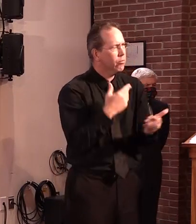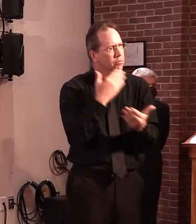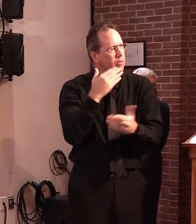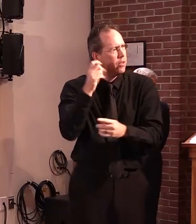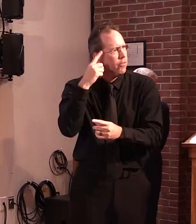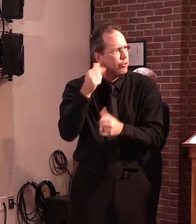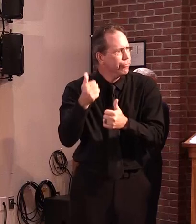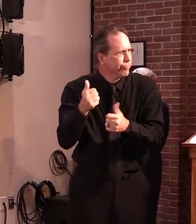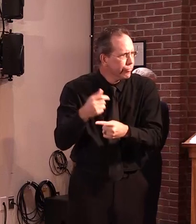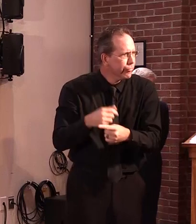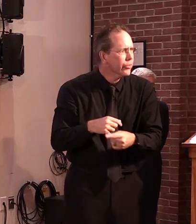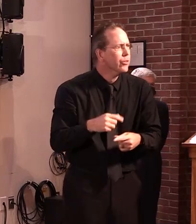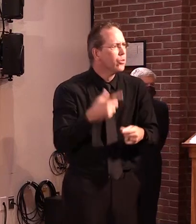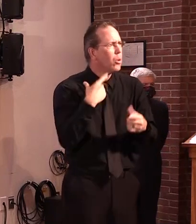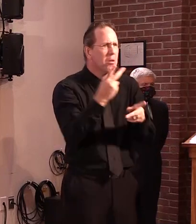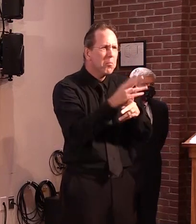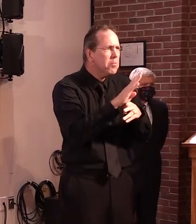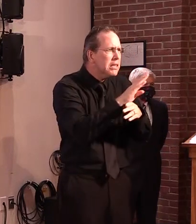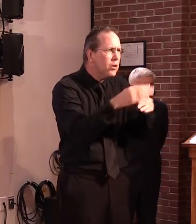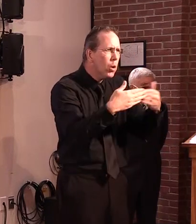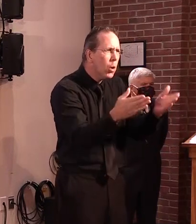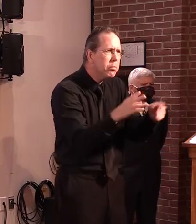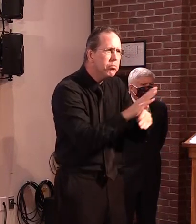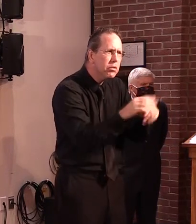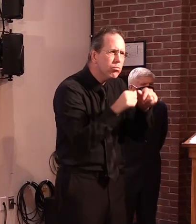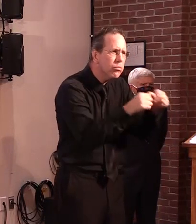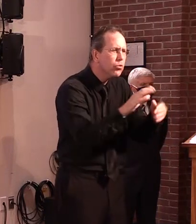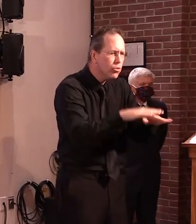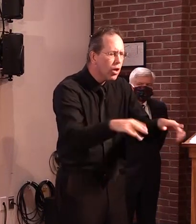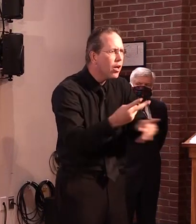economy in a safe and prudent way.